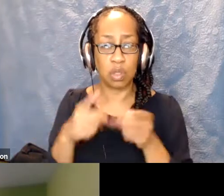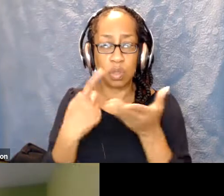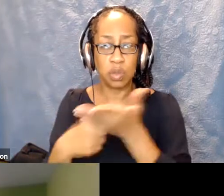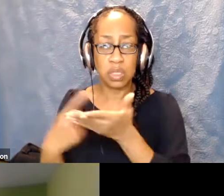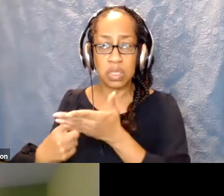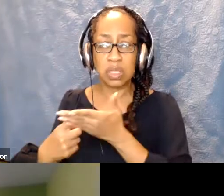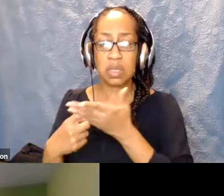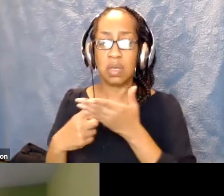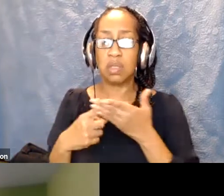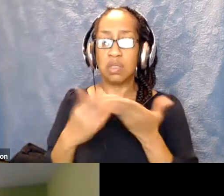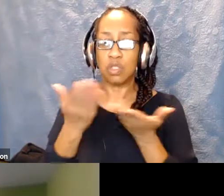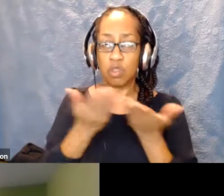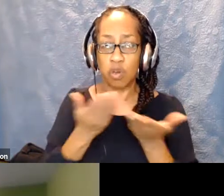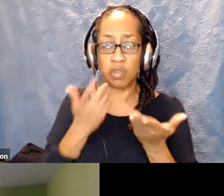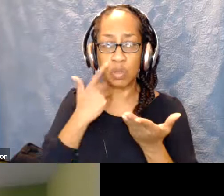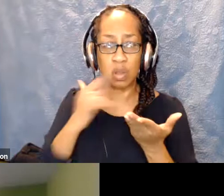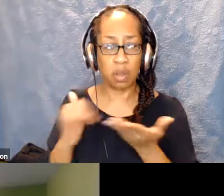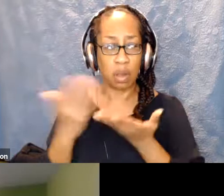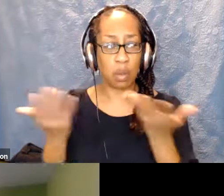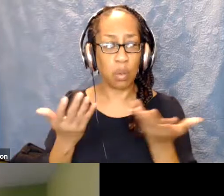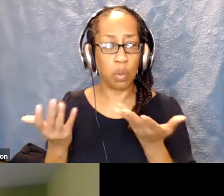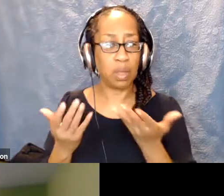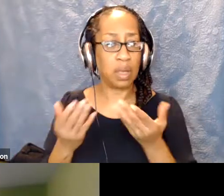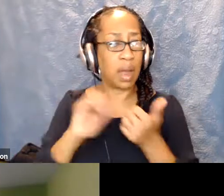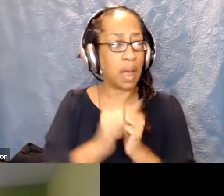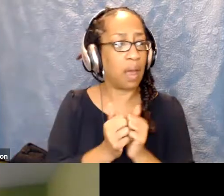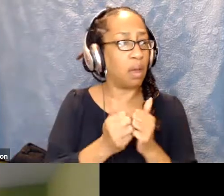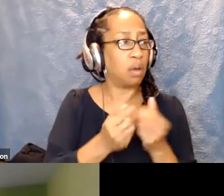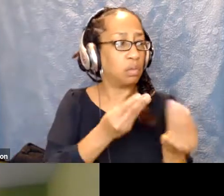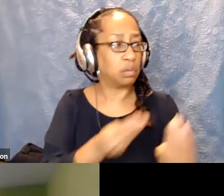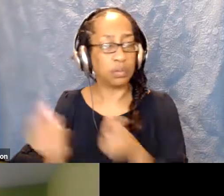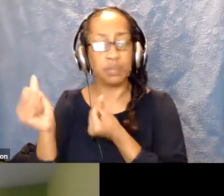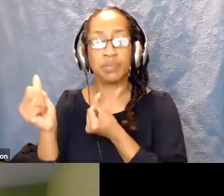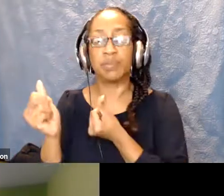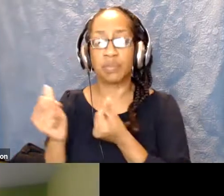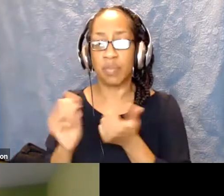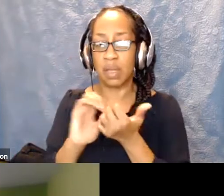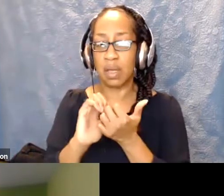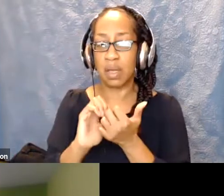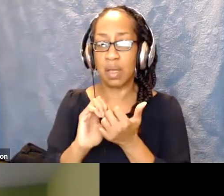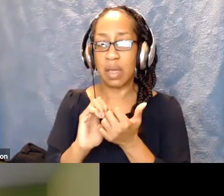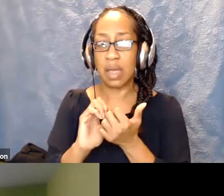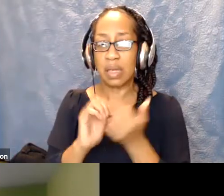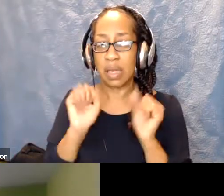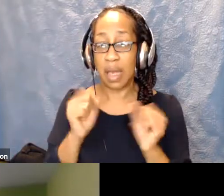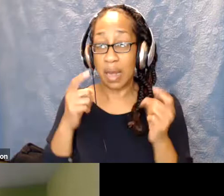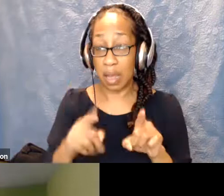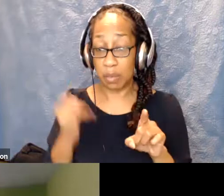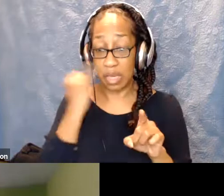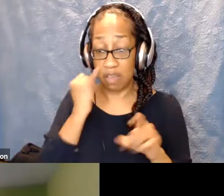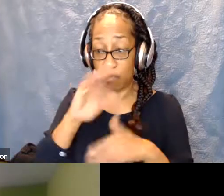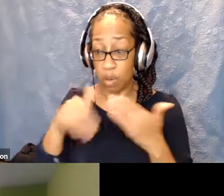those services would look like in that smooth transition handoff that could occur if everyone was at the table and